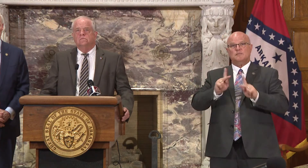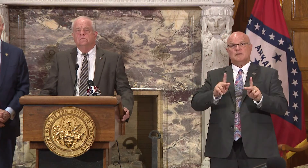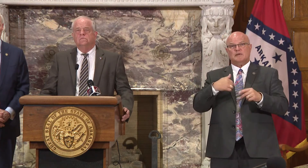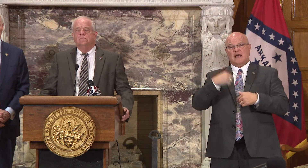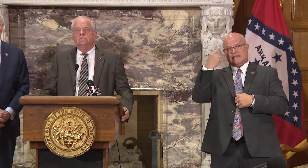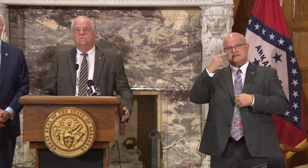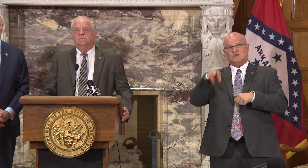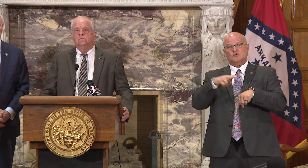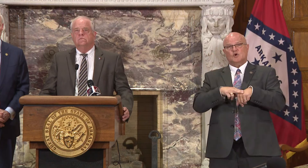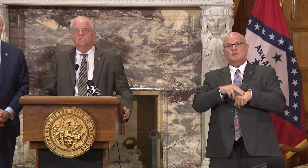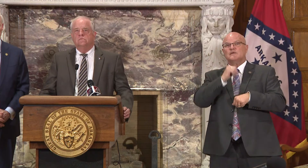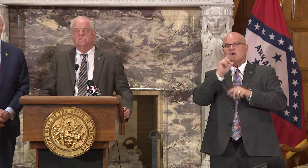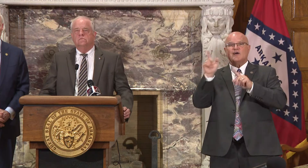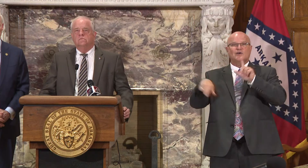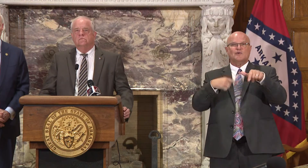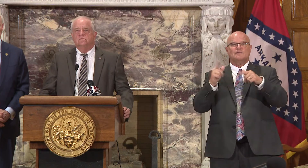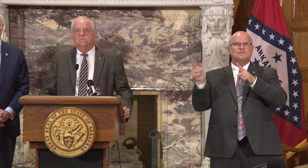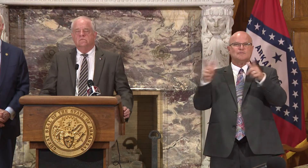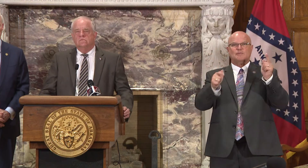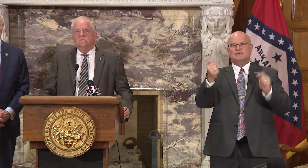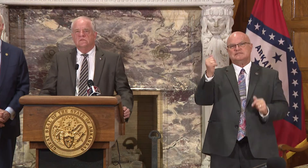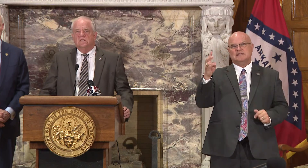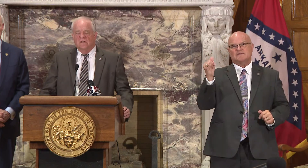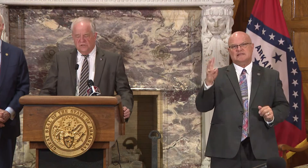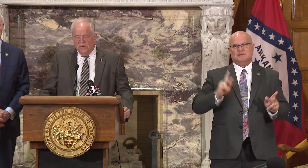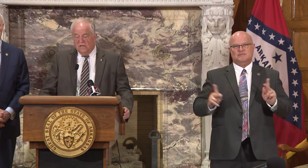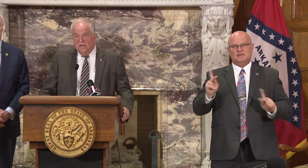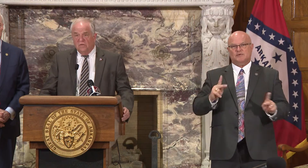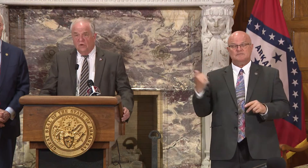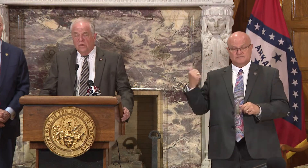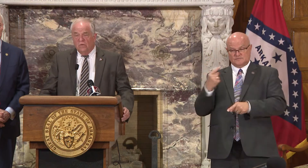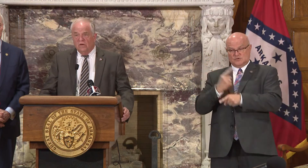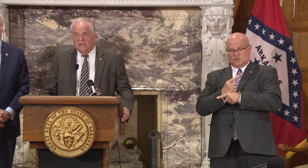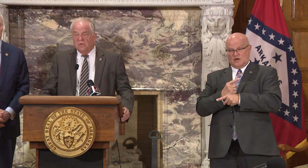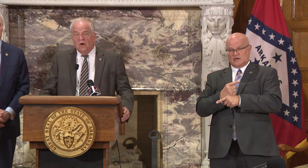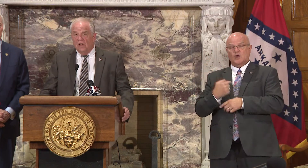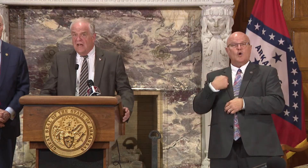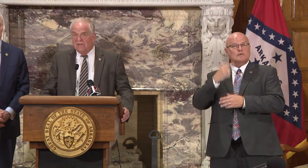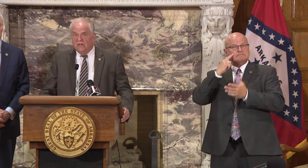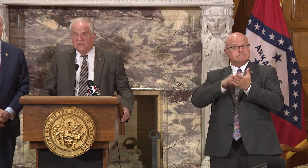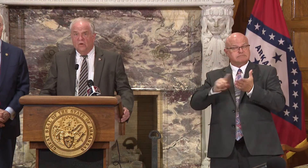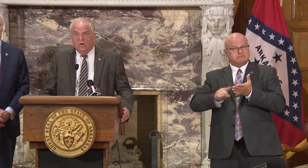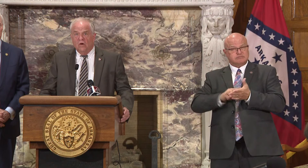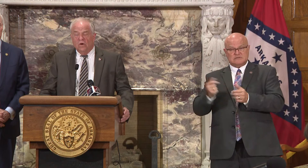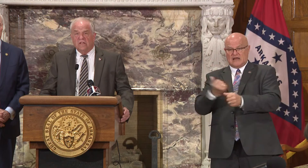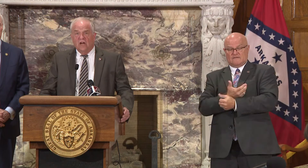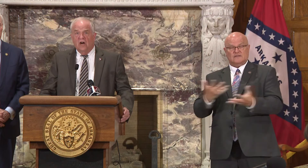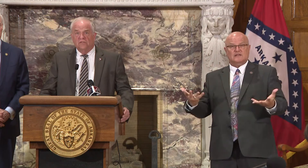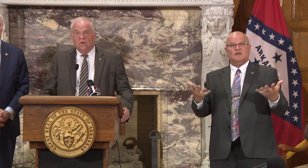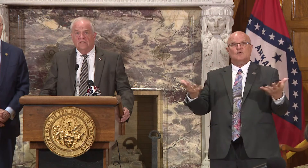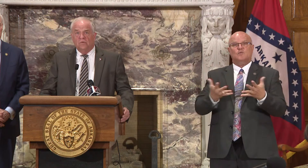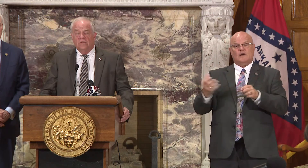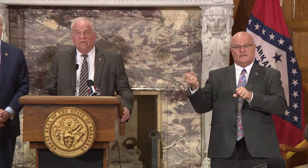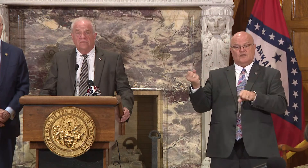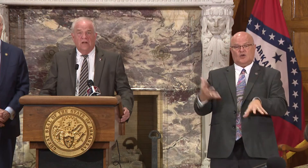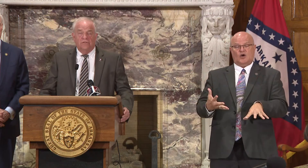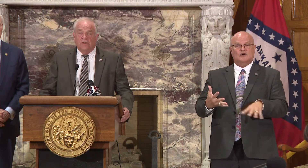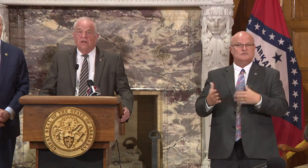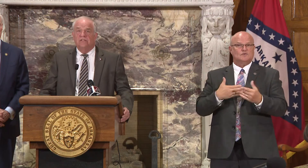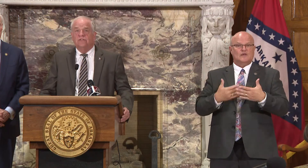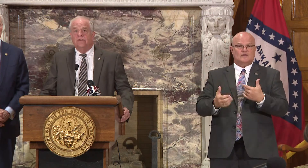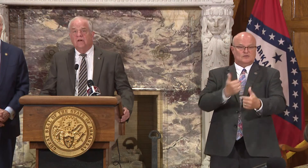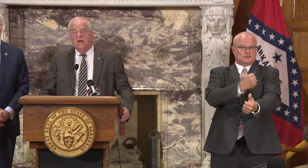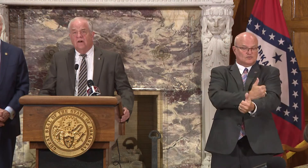I consider normal, would not go around shooting 17 people. That's correct. We'll explore all avenues on what the cause was, whether it